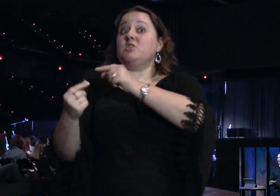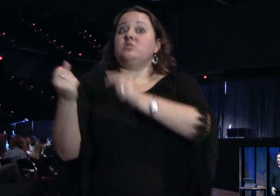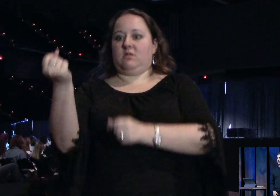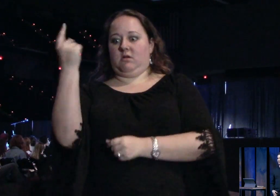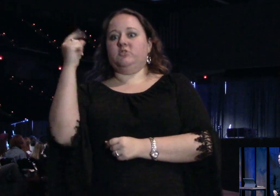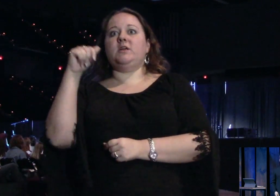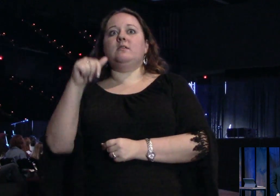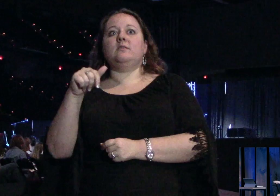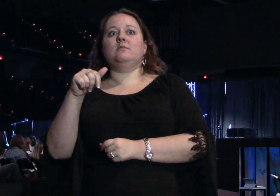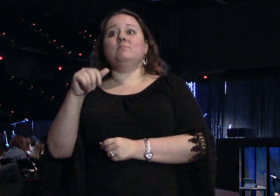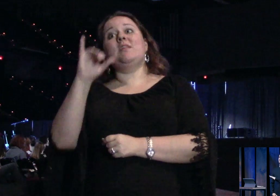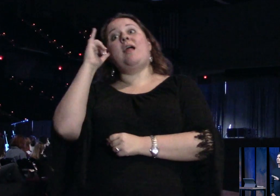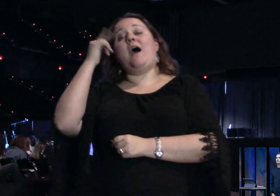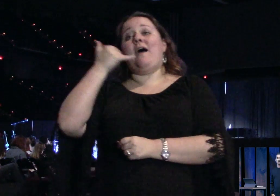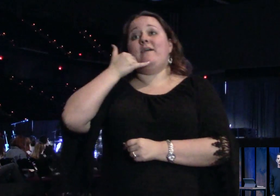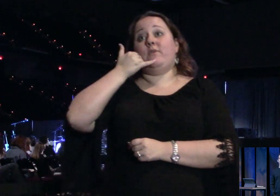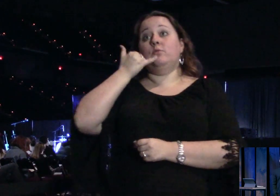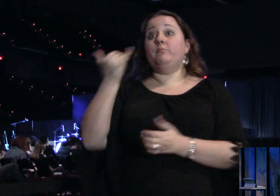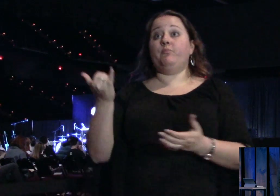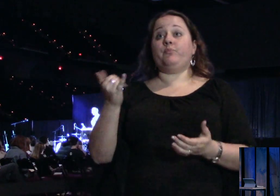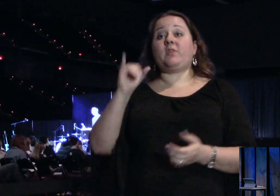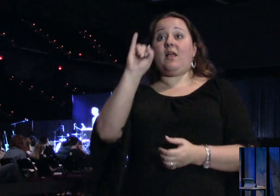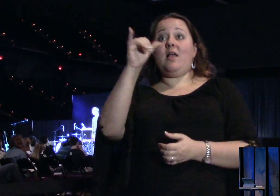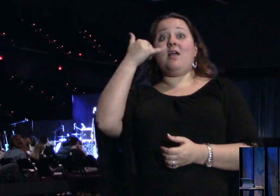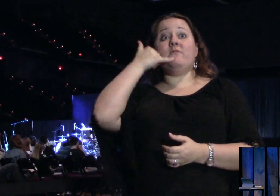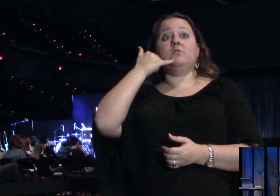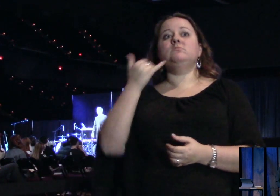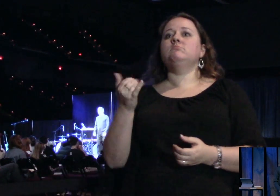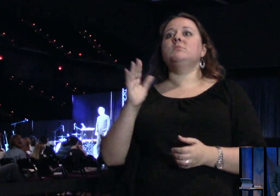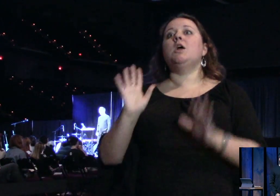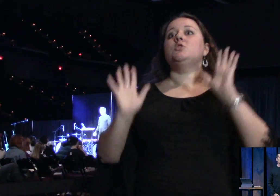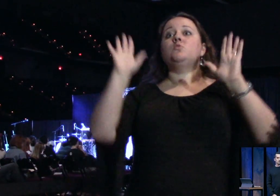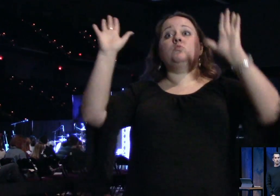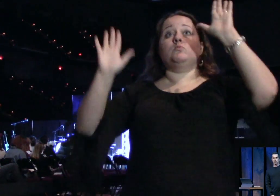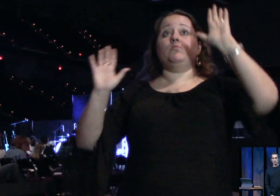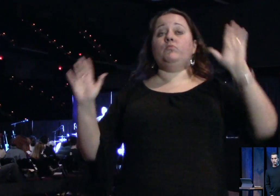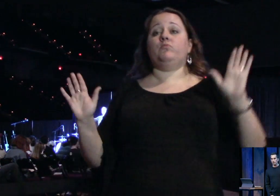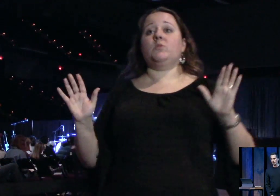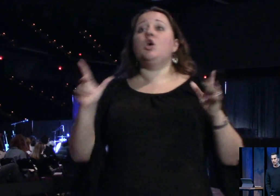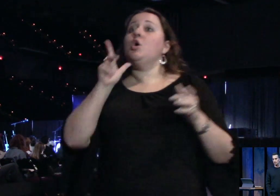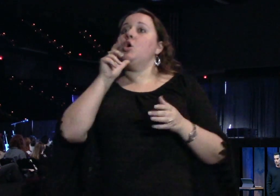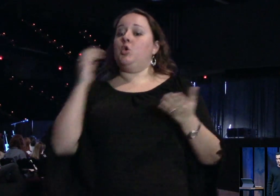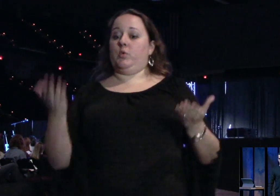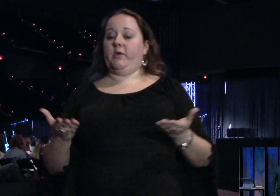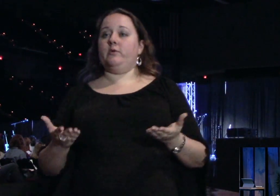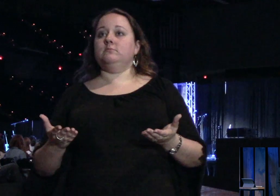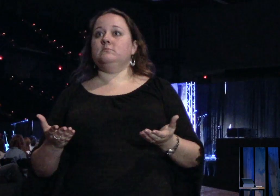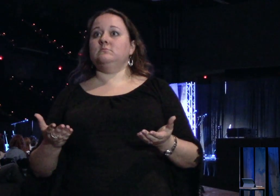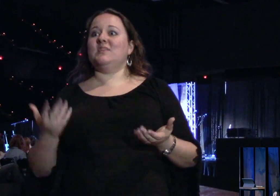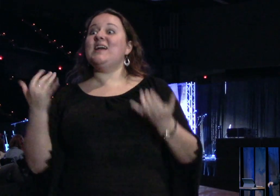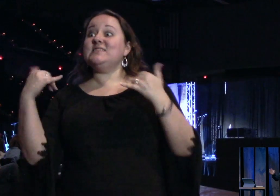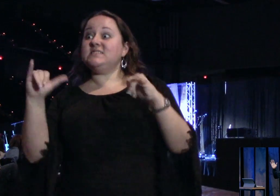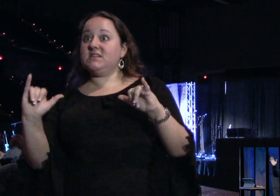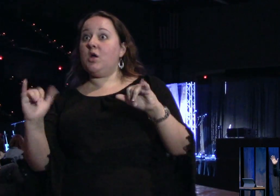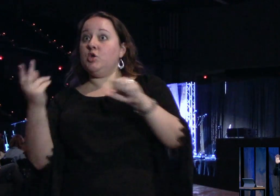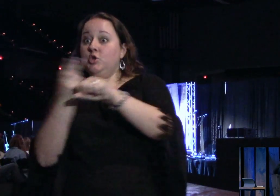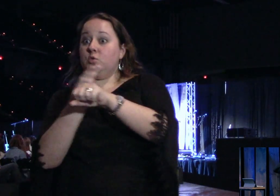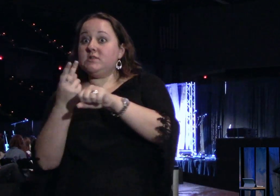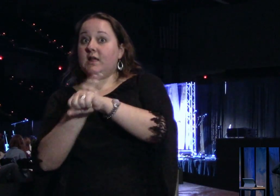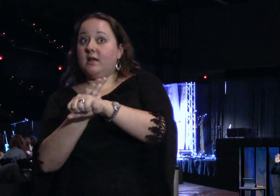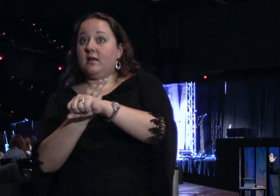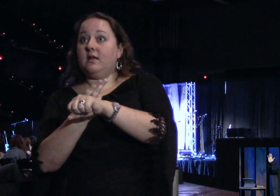your generation. The perfect example of this is the iPhone. Let's just, by show of hands, okay? Who